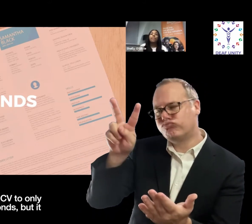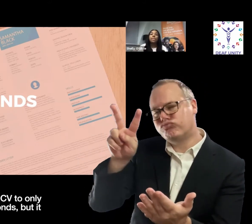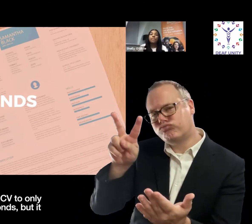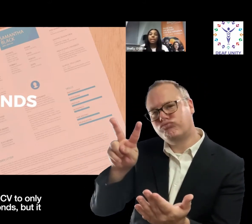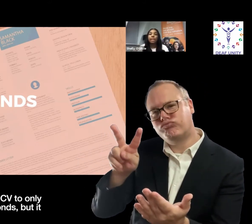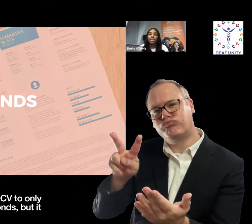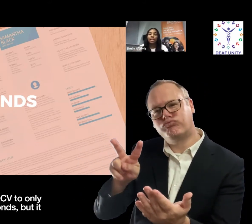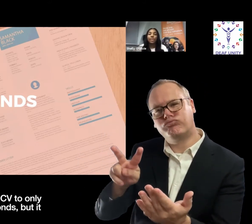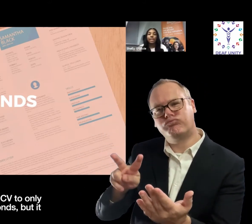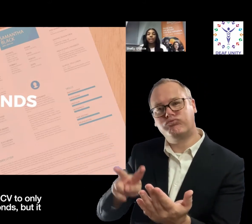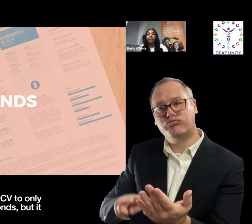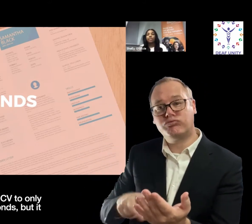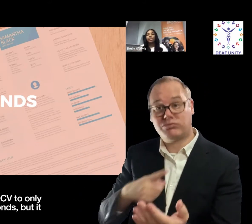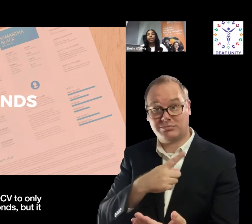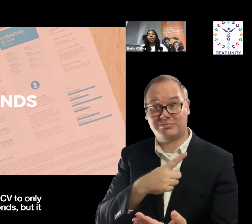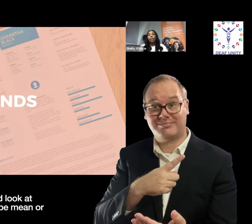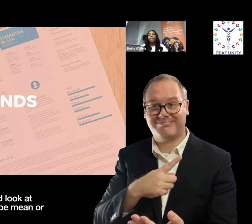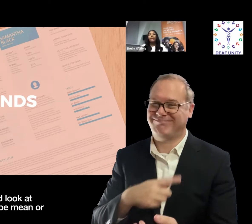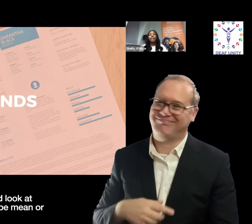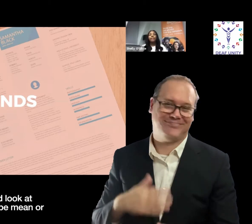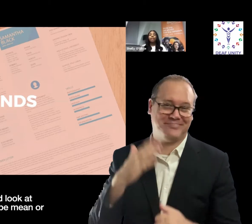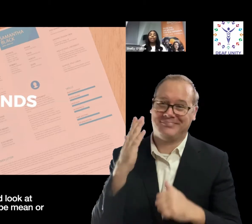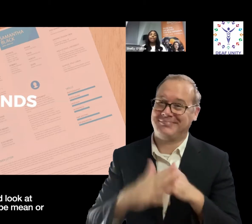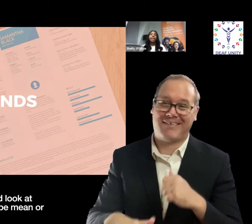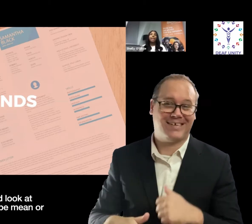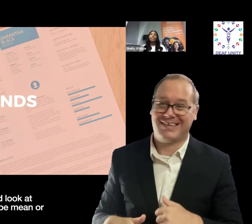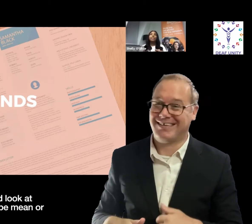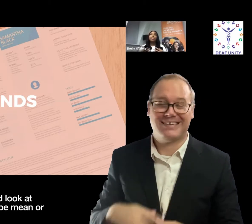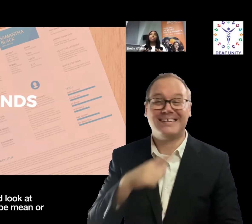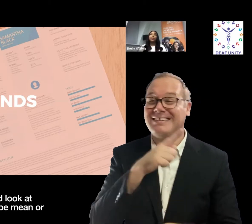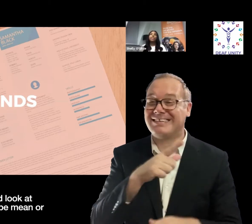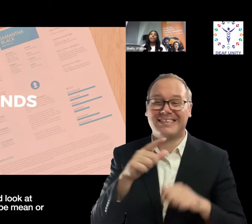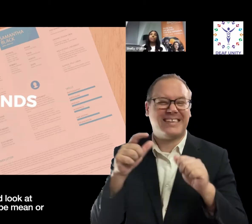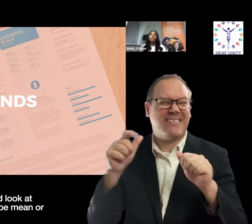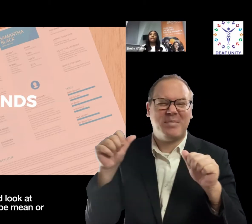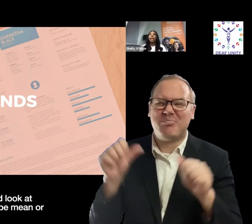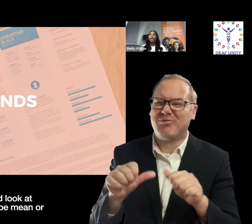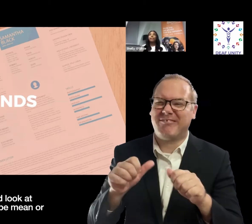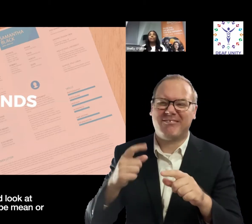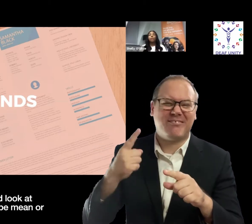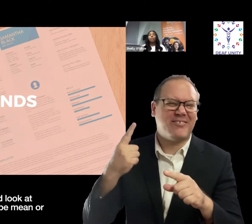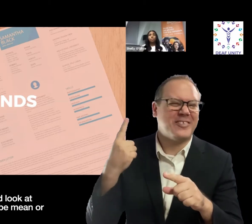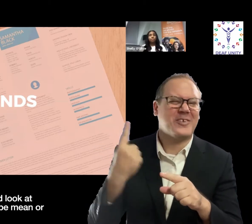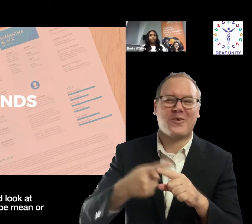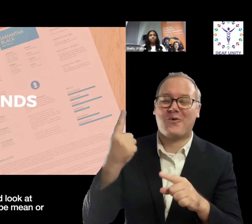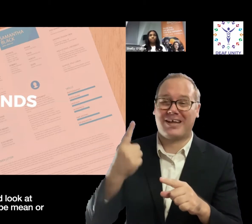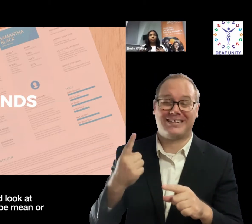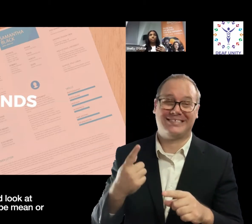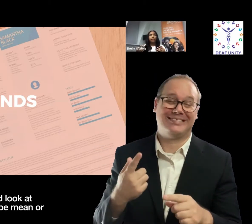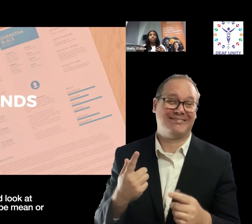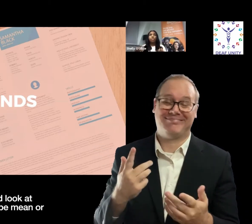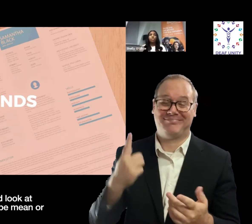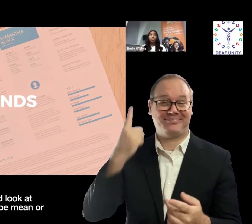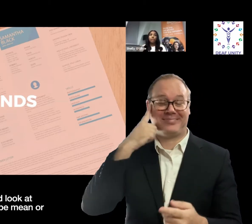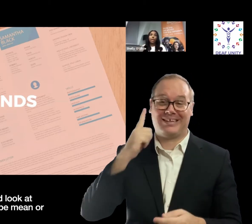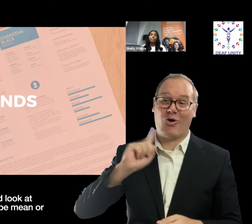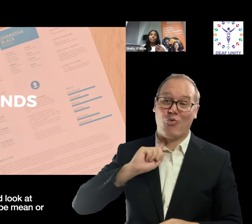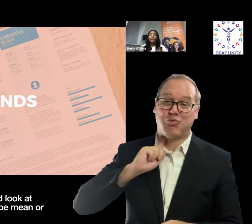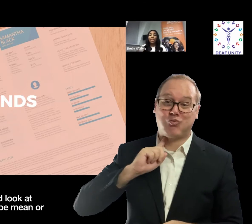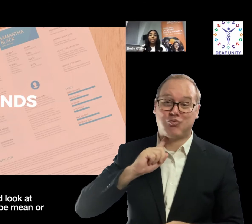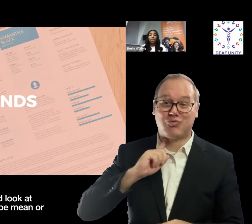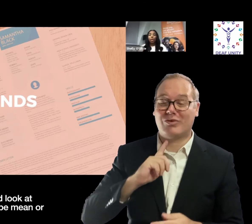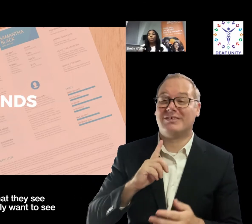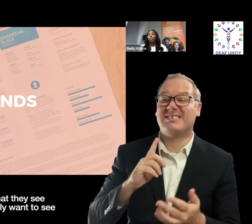to only have it being looked at for 6 seconds. But it isn't something that you should look at as though recruiters aren't trying